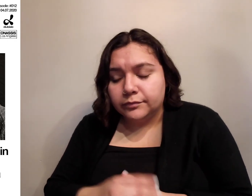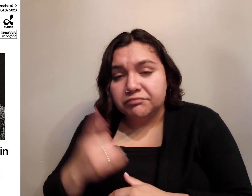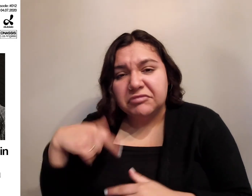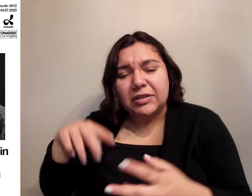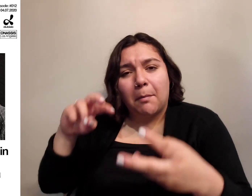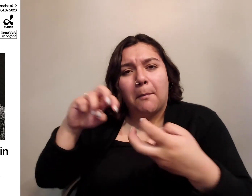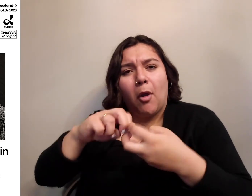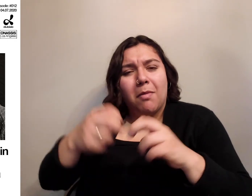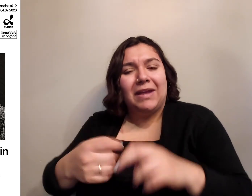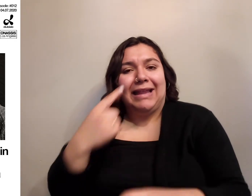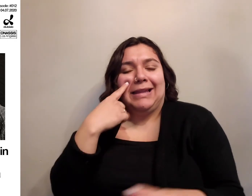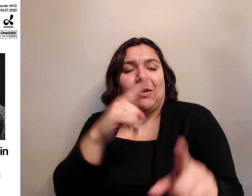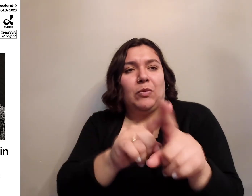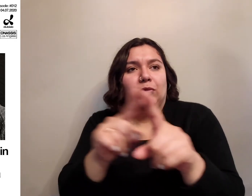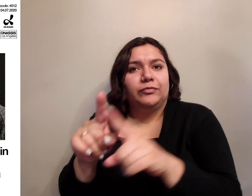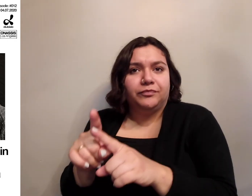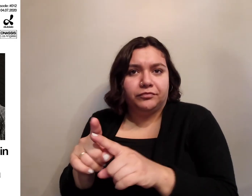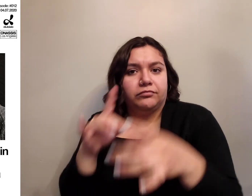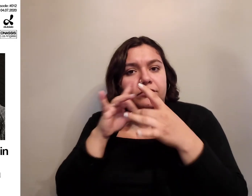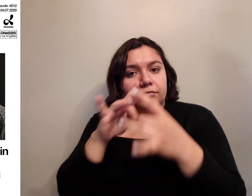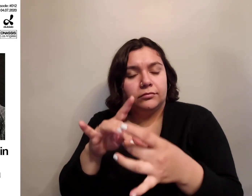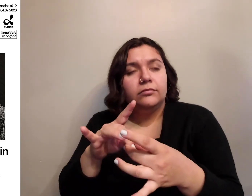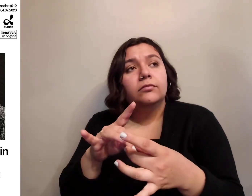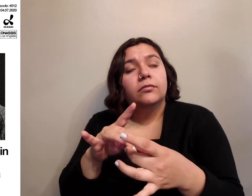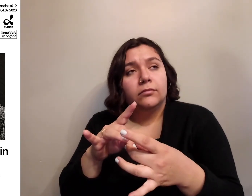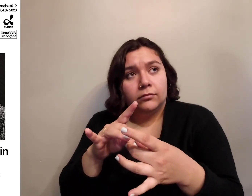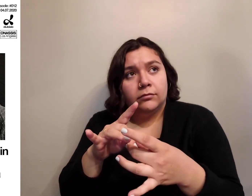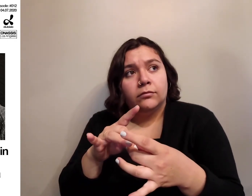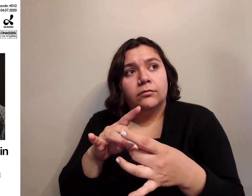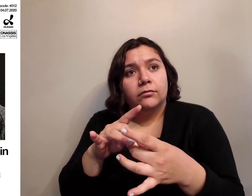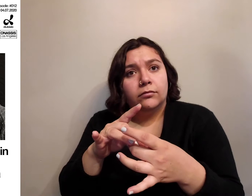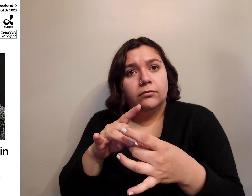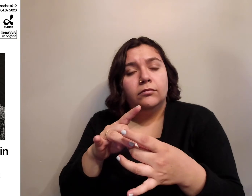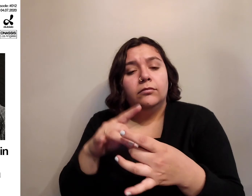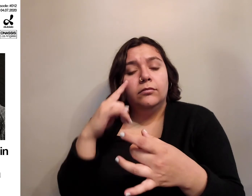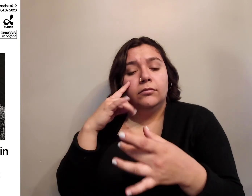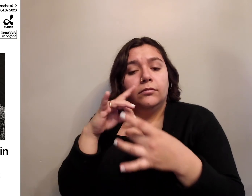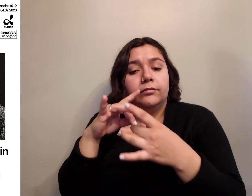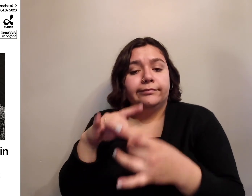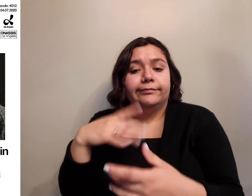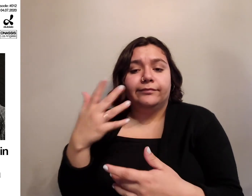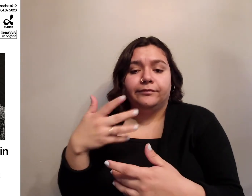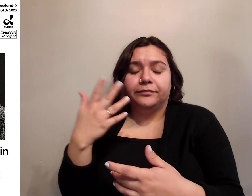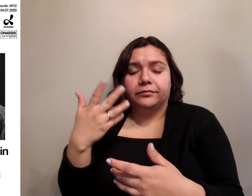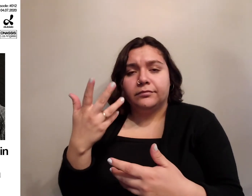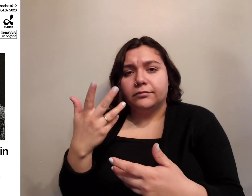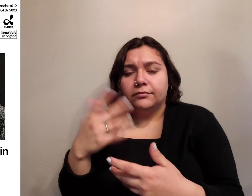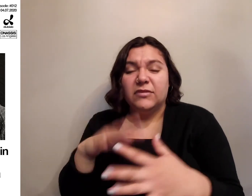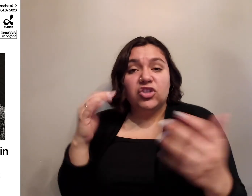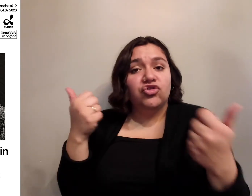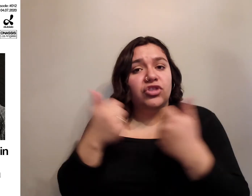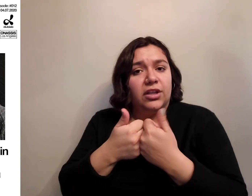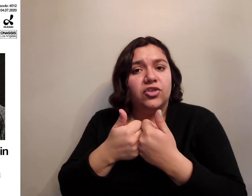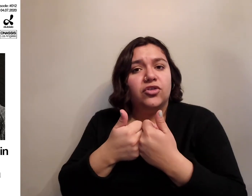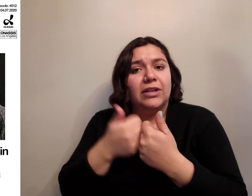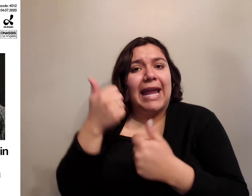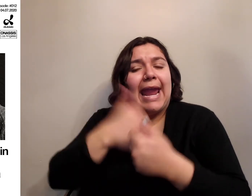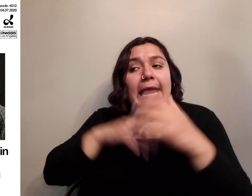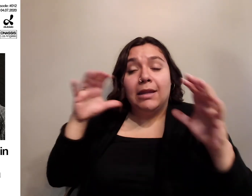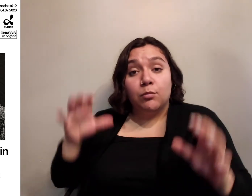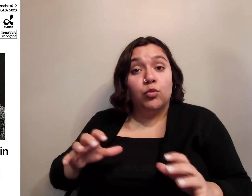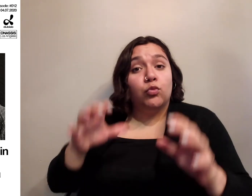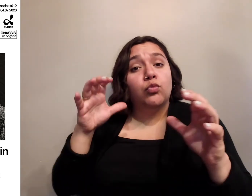I think are also tied into the the challenges that any